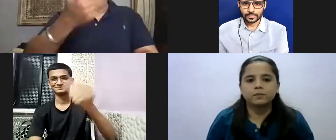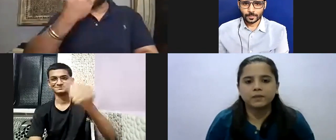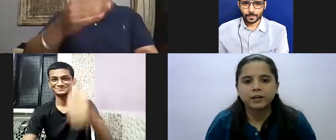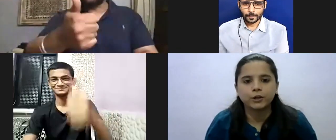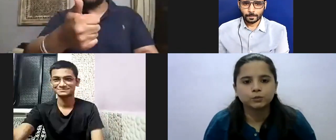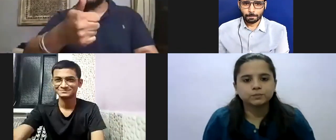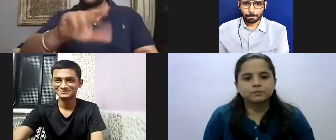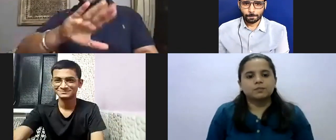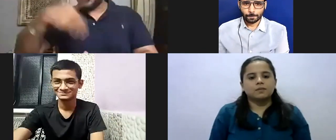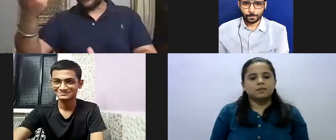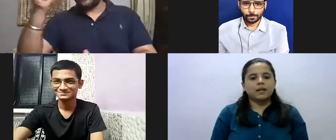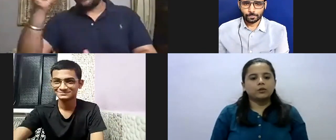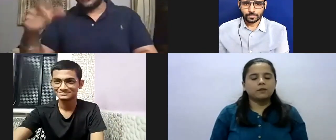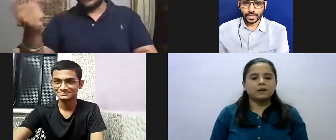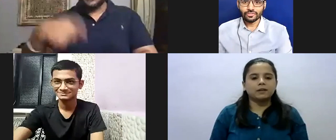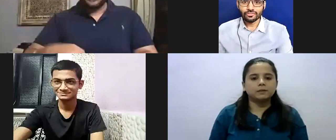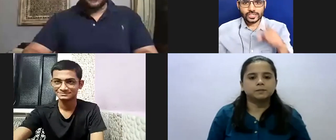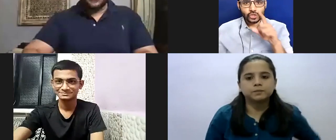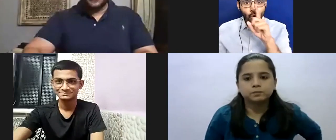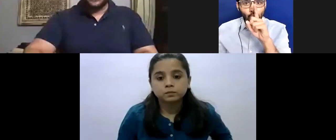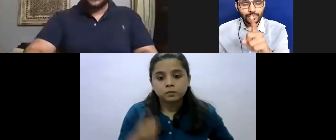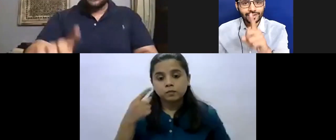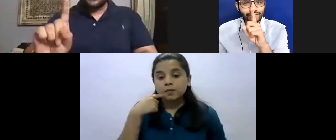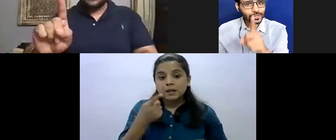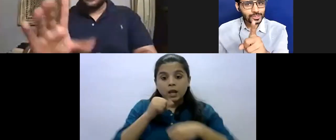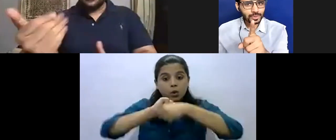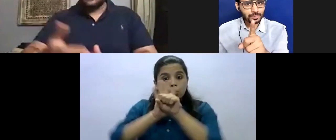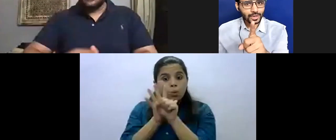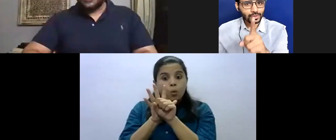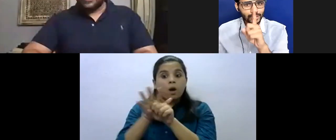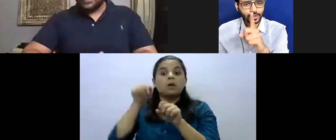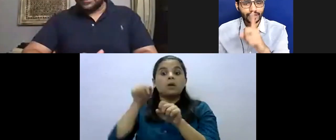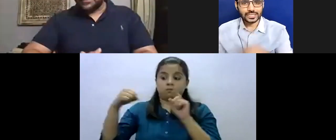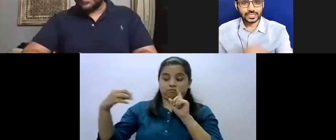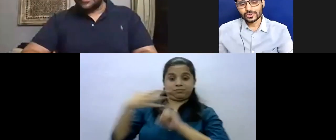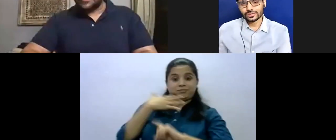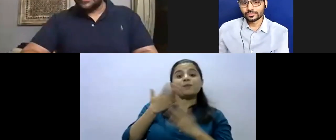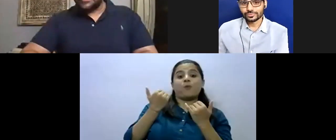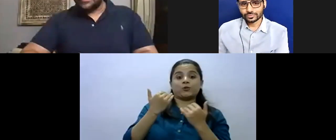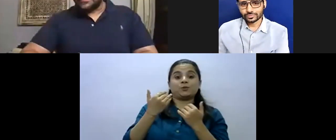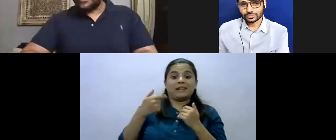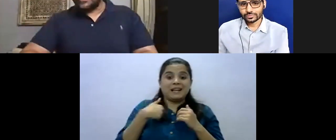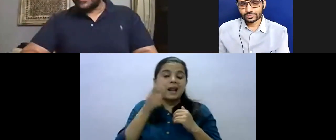Okay, thank you, Devang. In fact, COVID will affect your sperm count, but not vaccination.